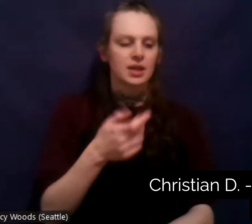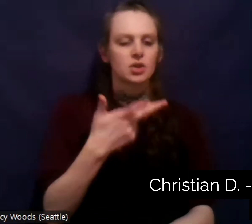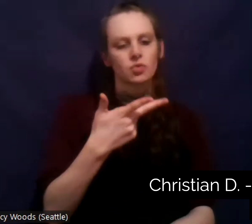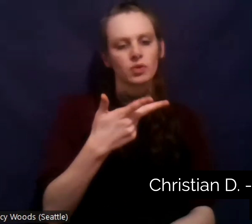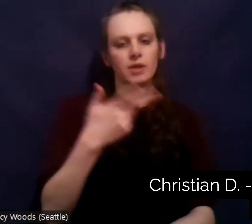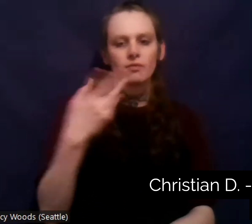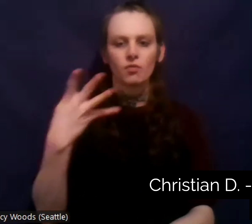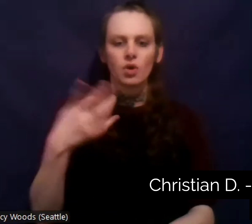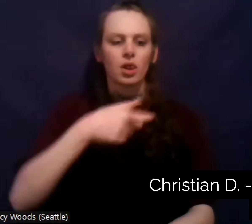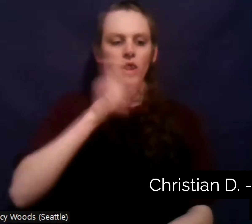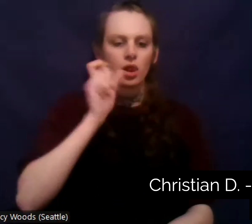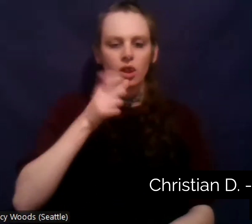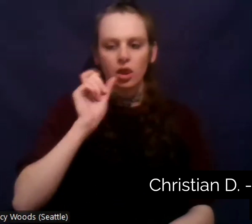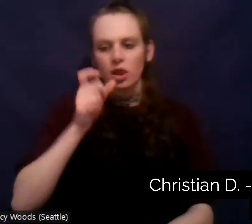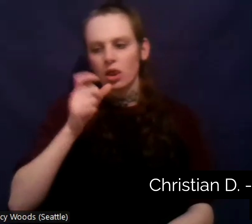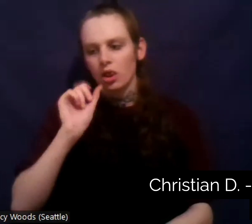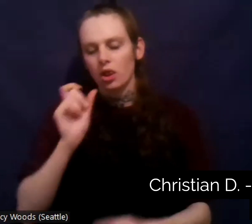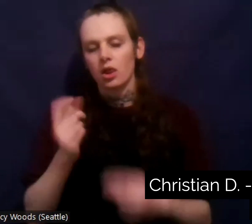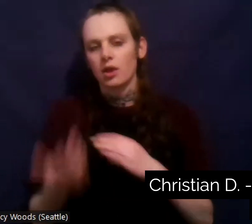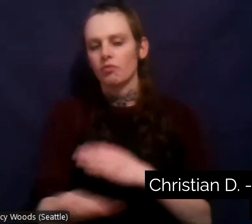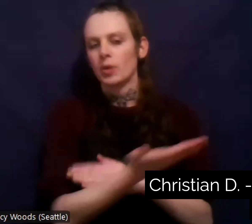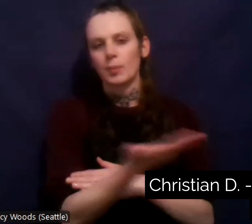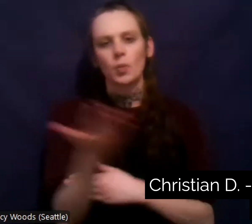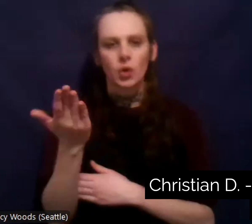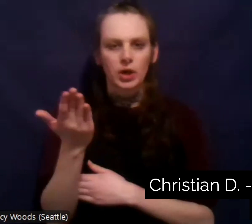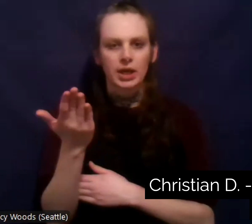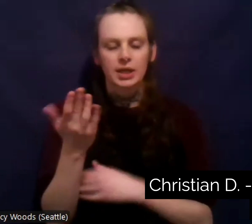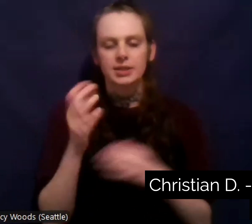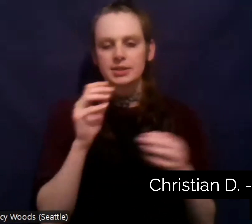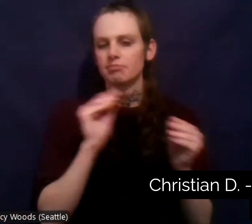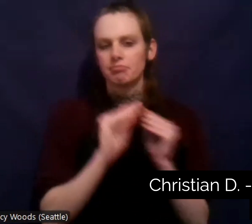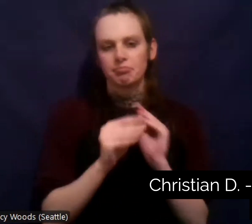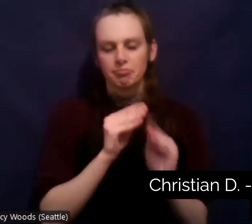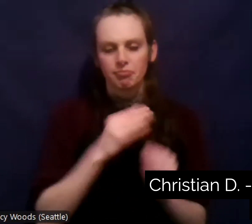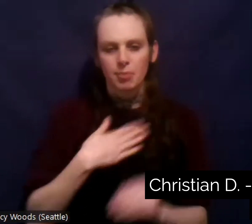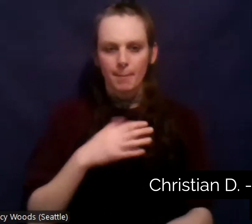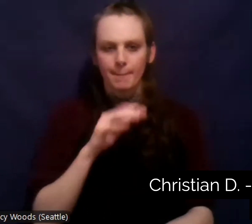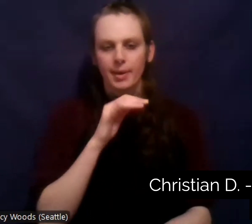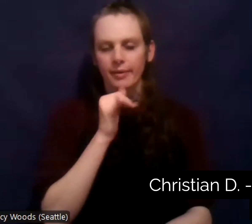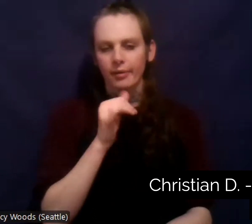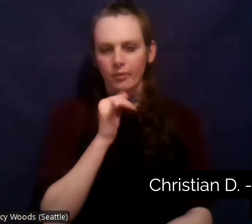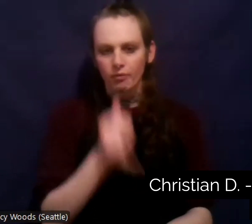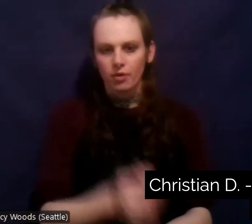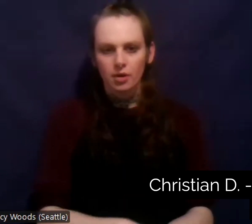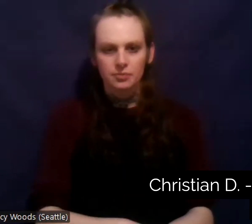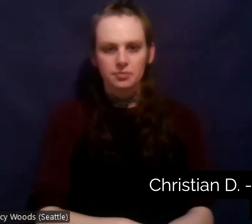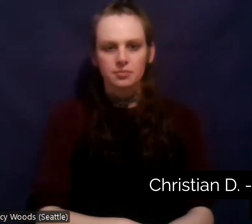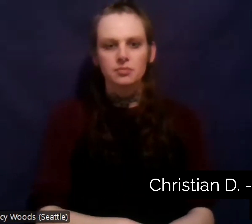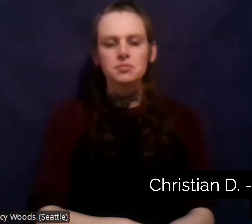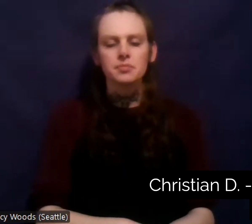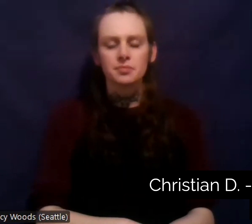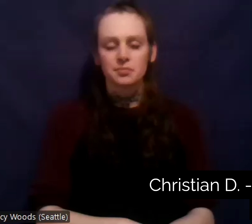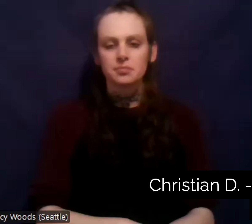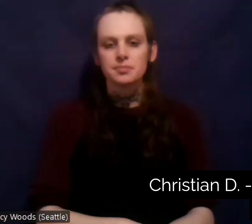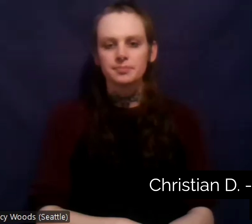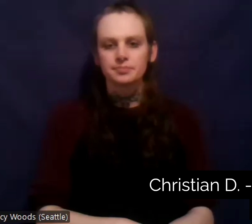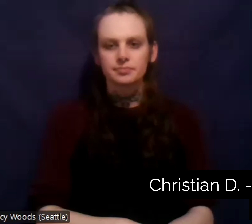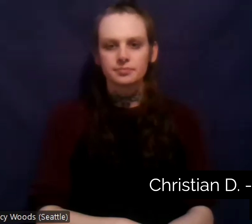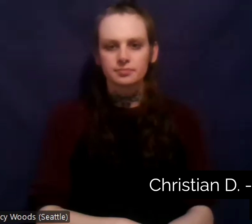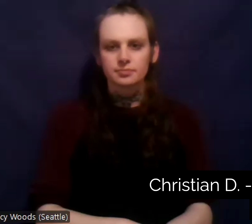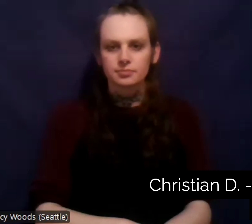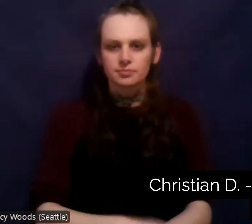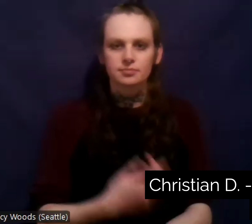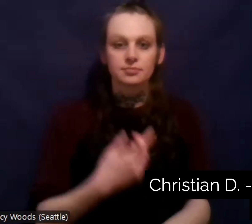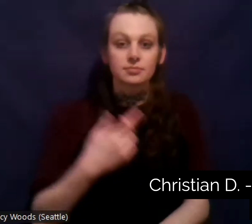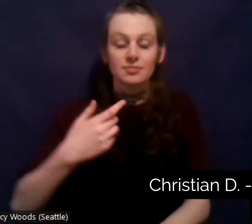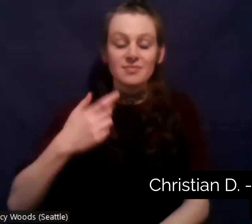hangover. And as much as at first I didn't knew that was